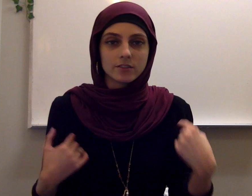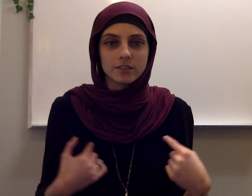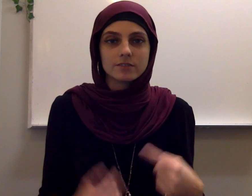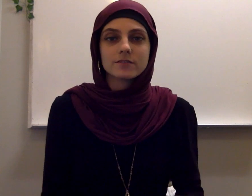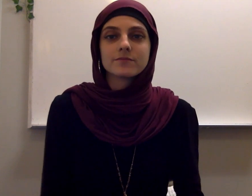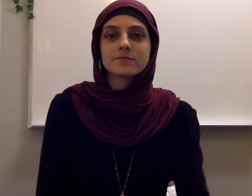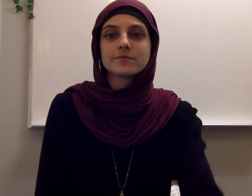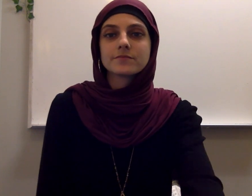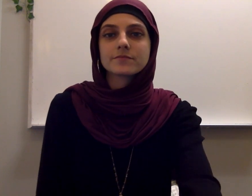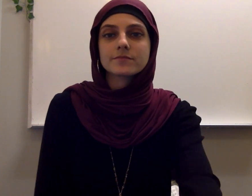yourself.